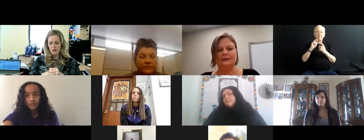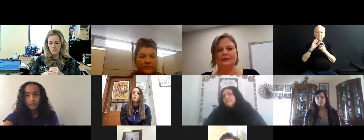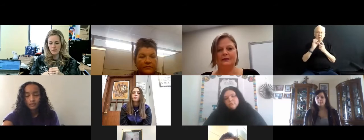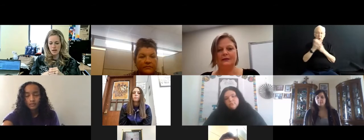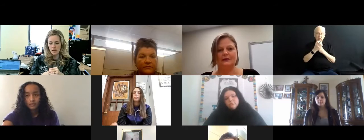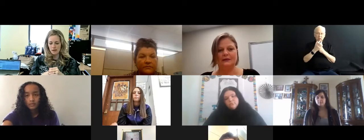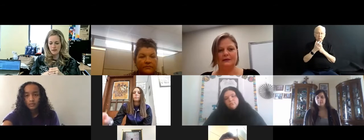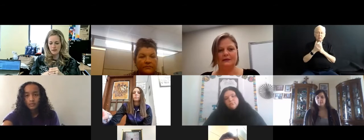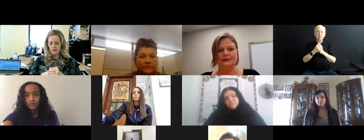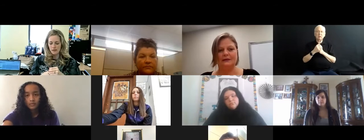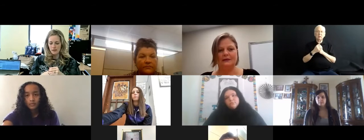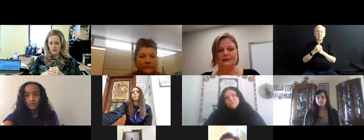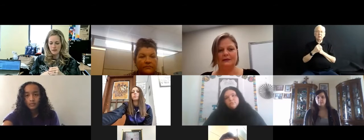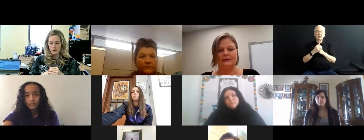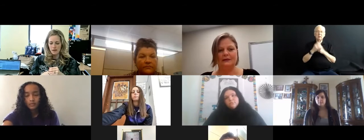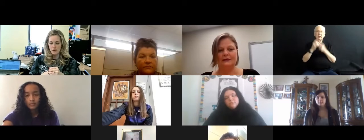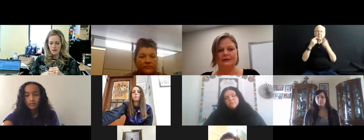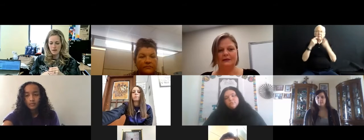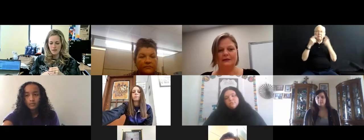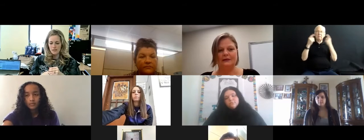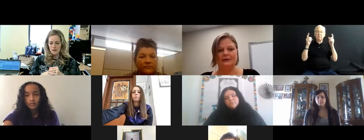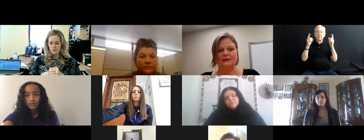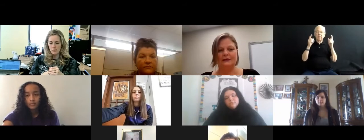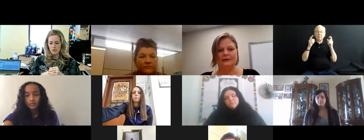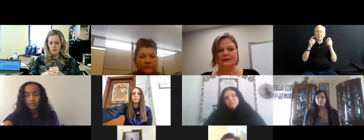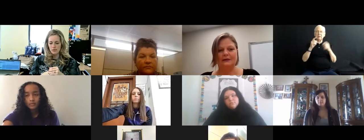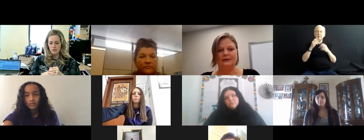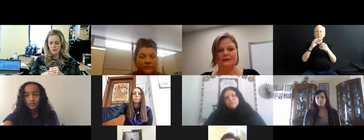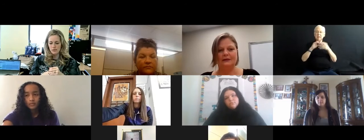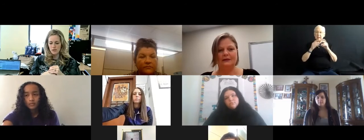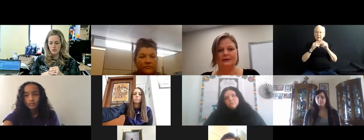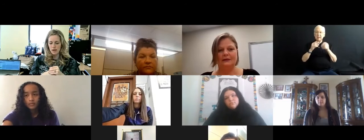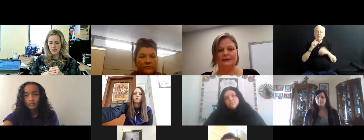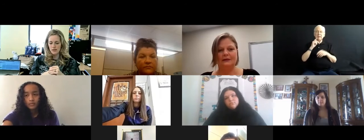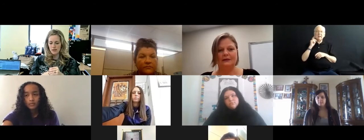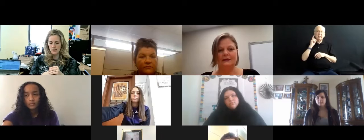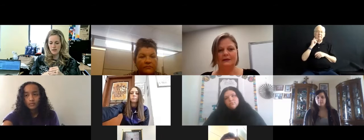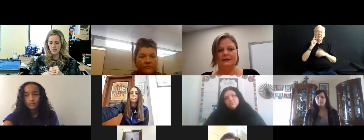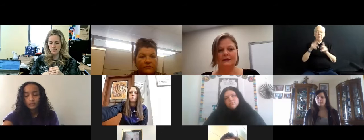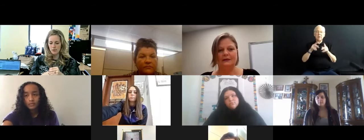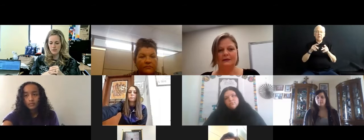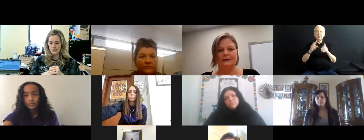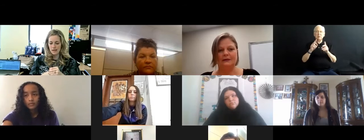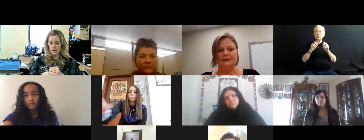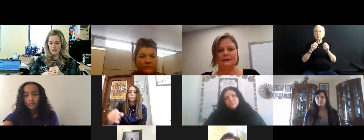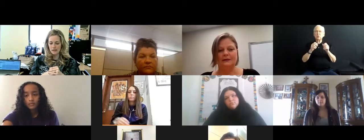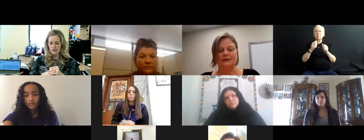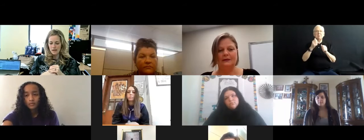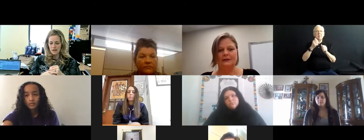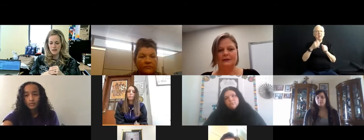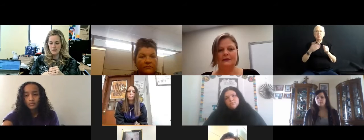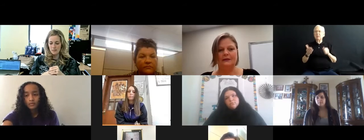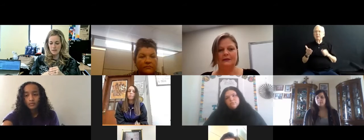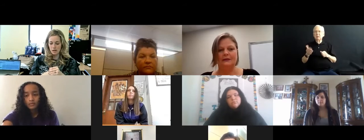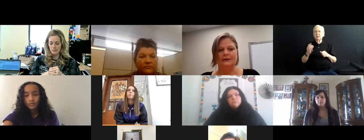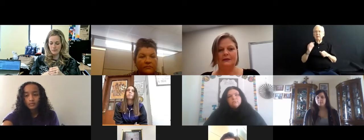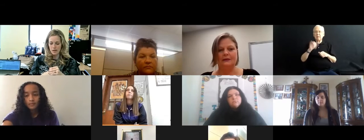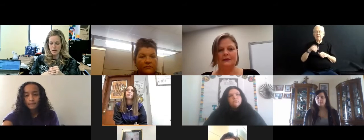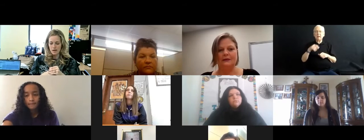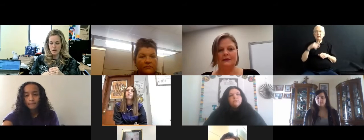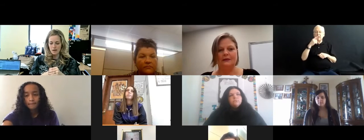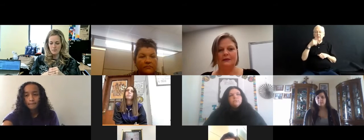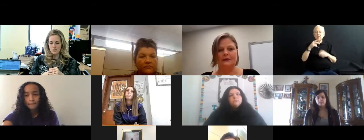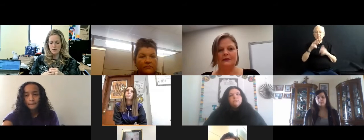He had the famous line, deaf people can do anything a hearing person can except